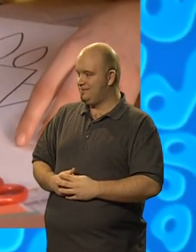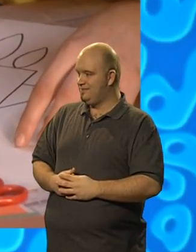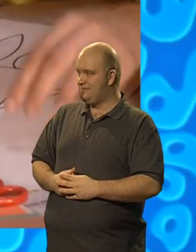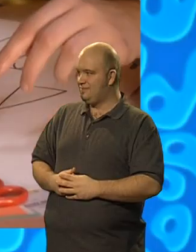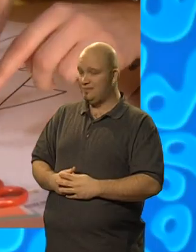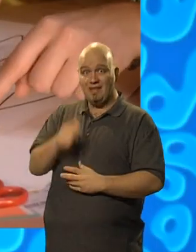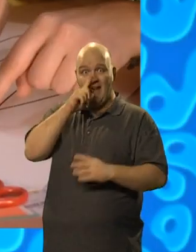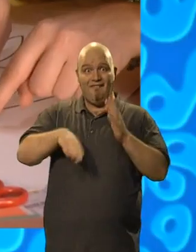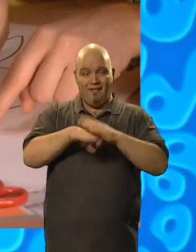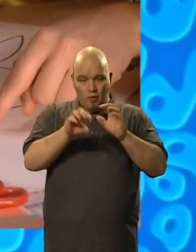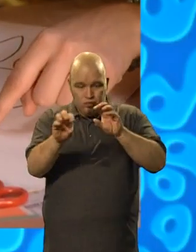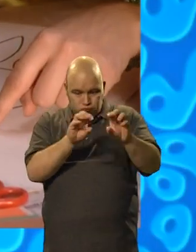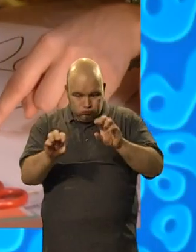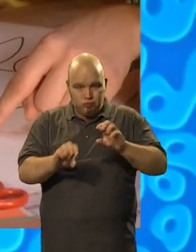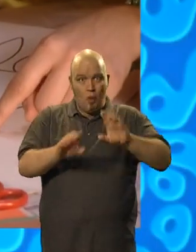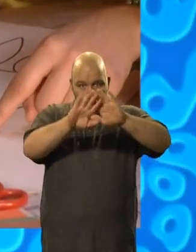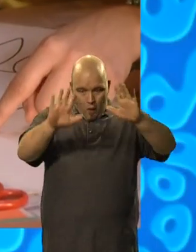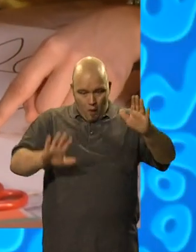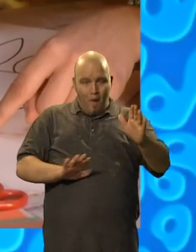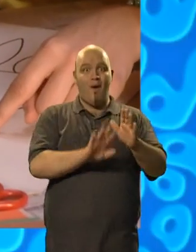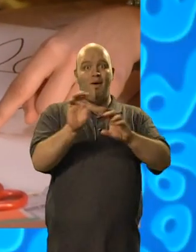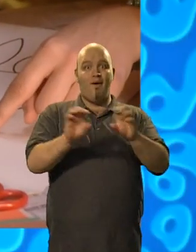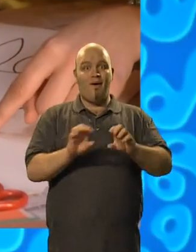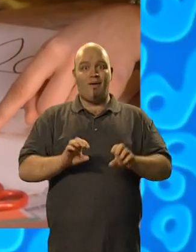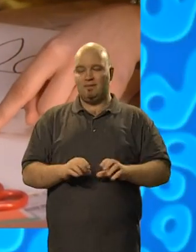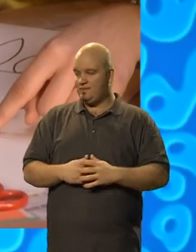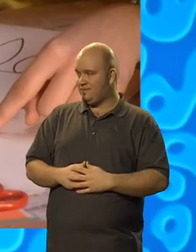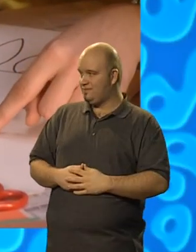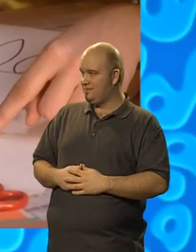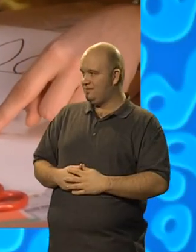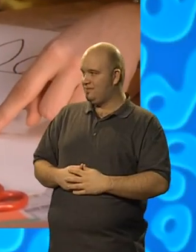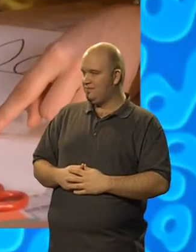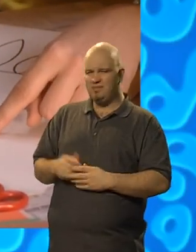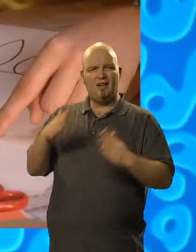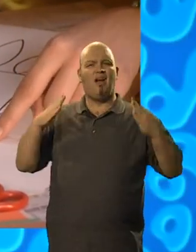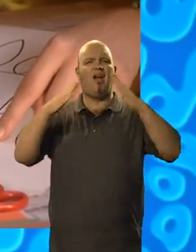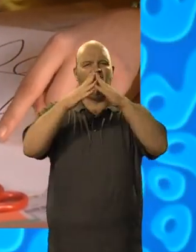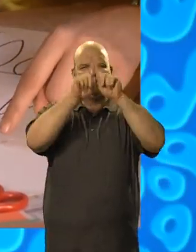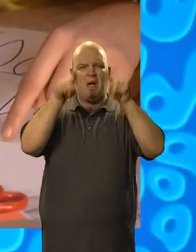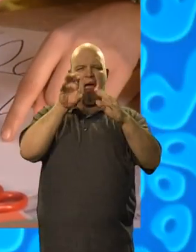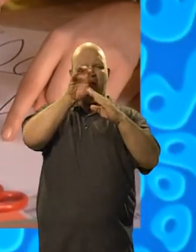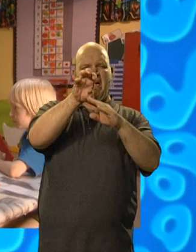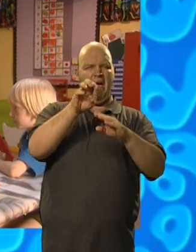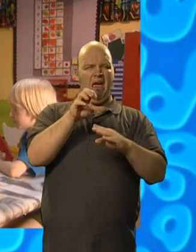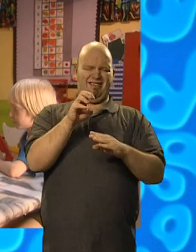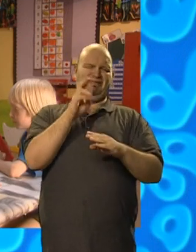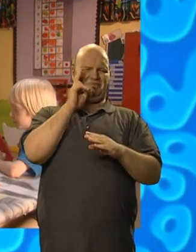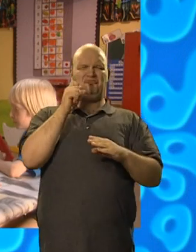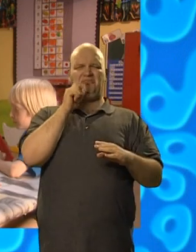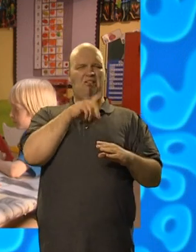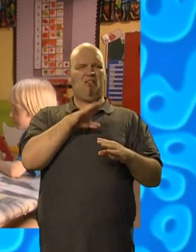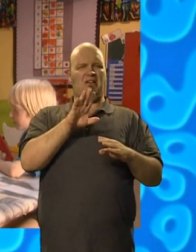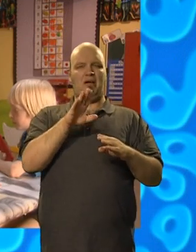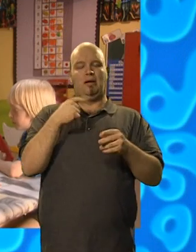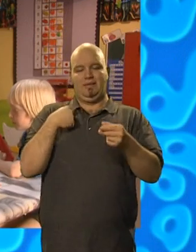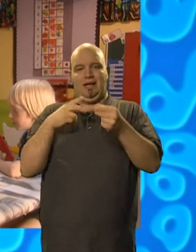whole picture up. But can you see here we've got a triangle bit? Now, it would look a bit silly if I stuck the square at the end there, wouldn't it? Yeah.